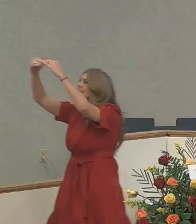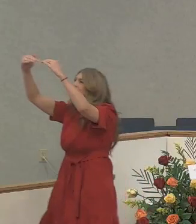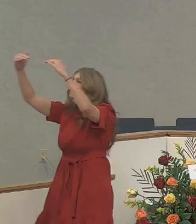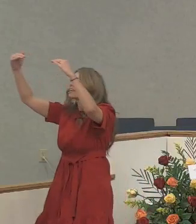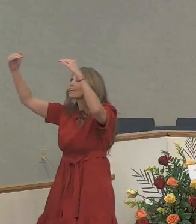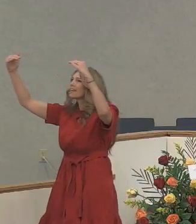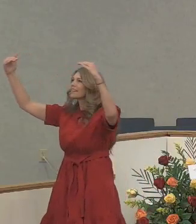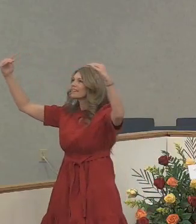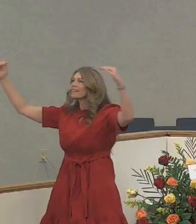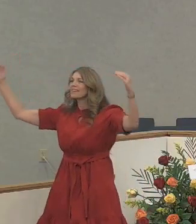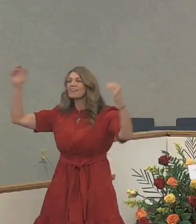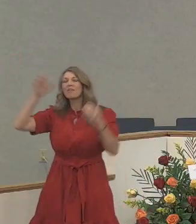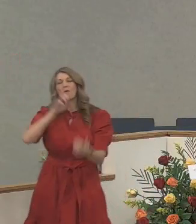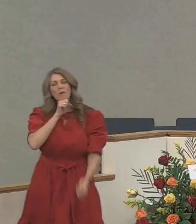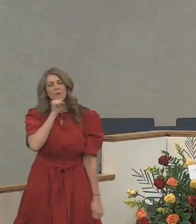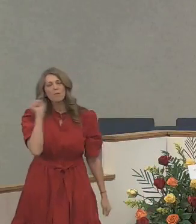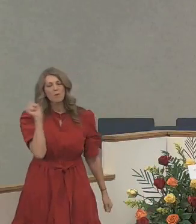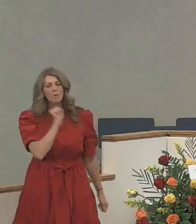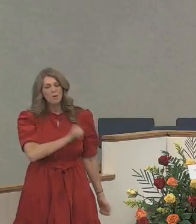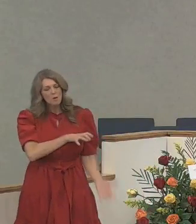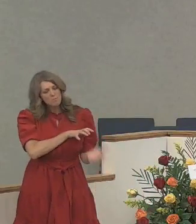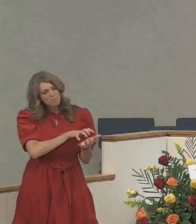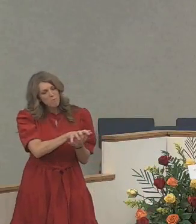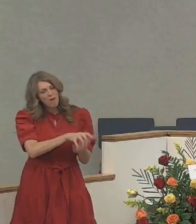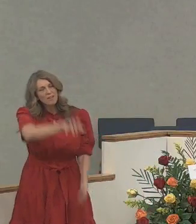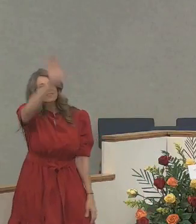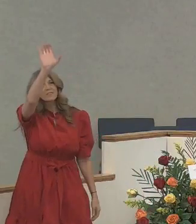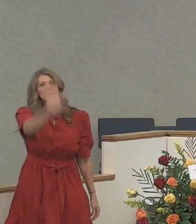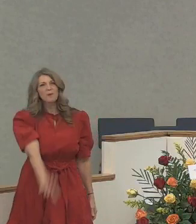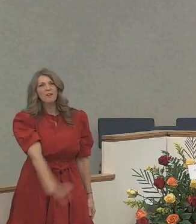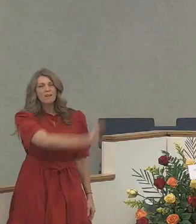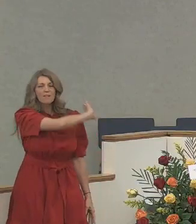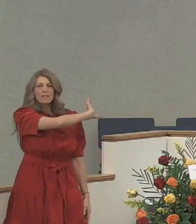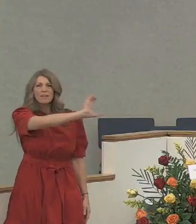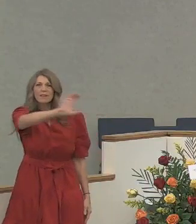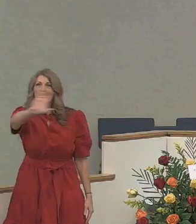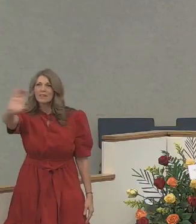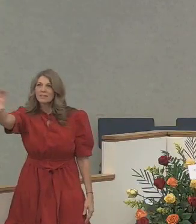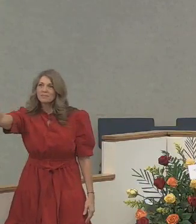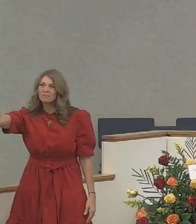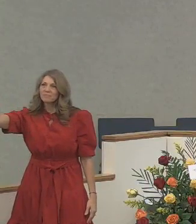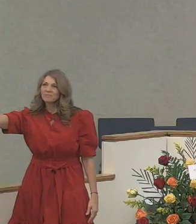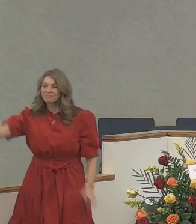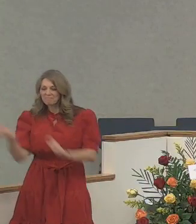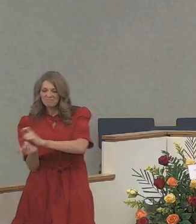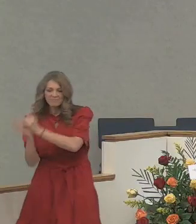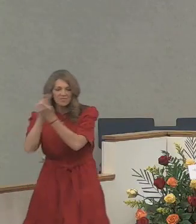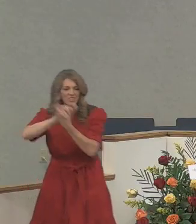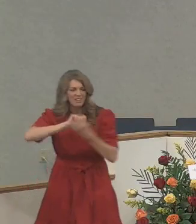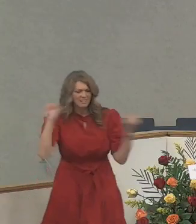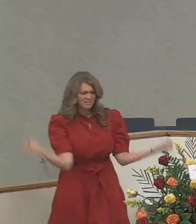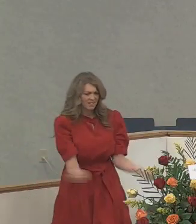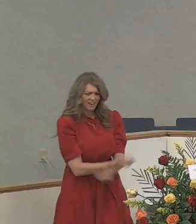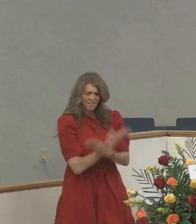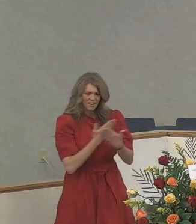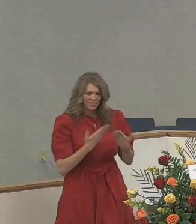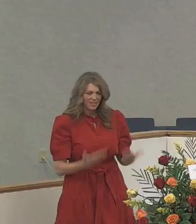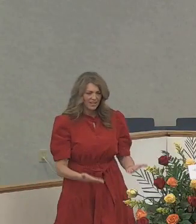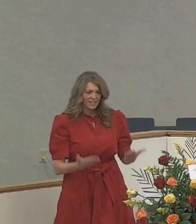tomb, and the old rugged cross made the